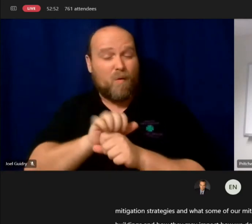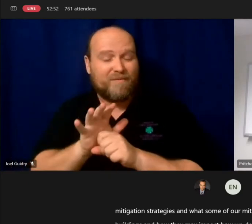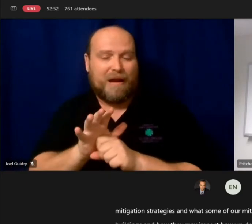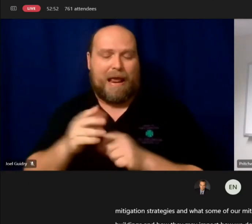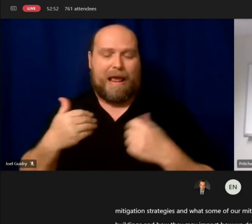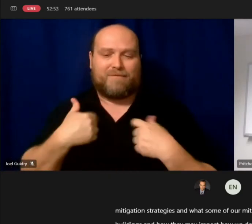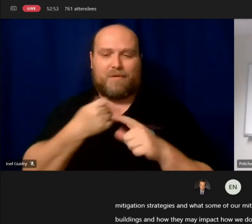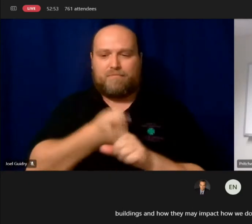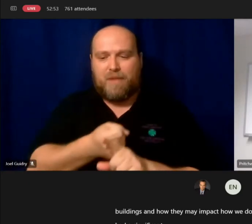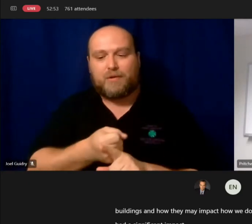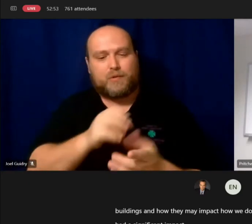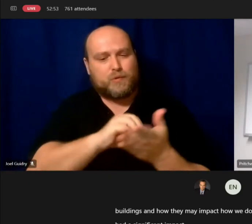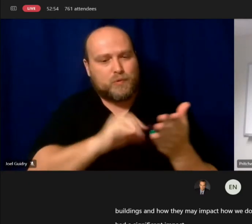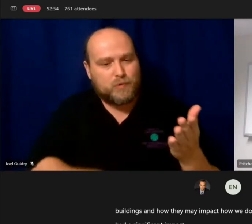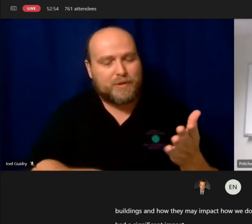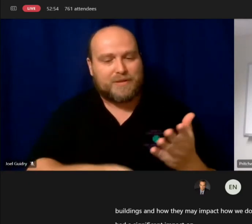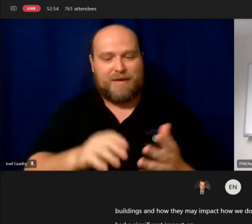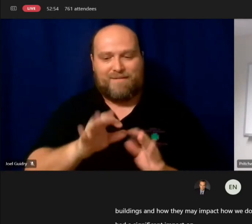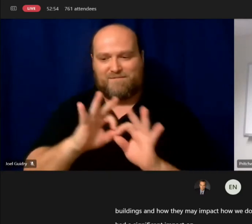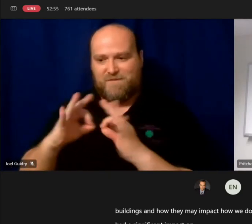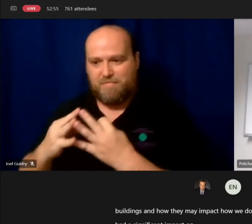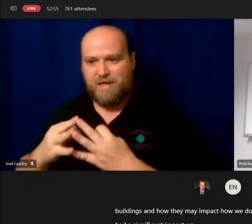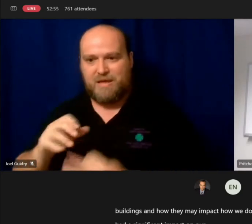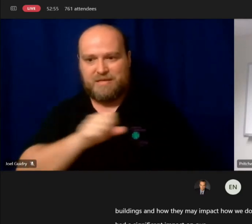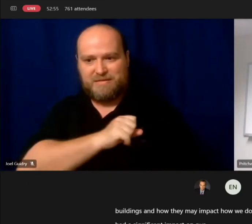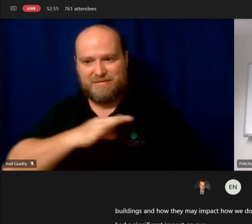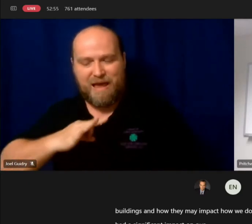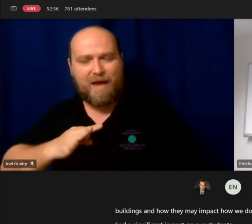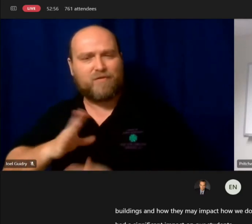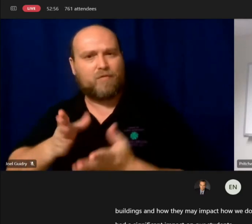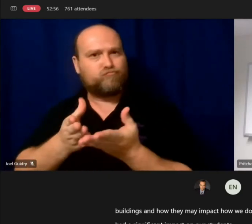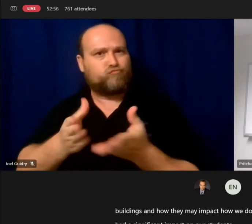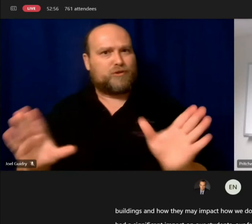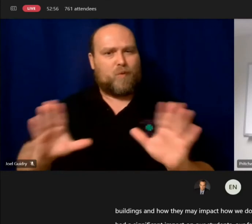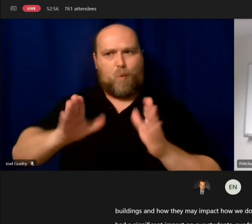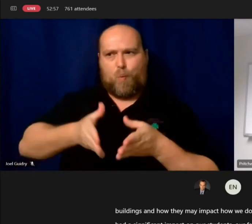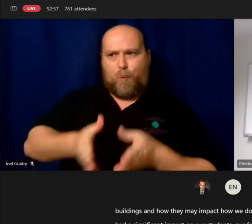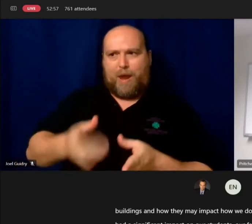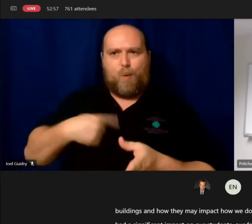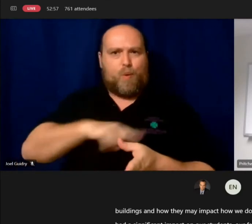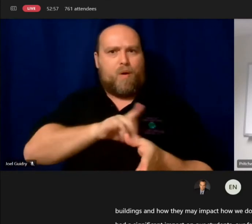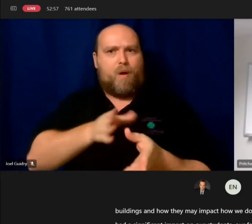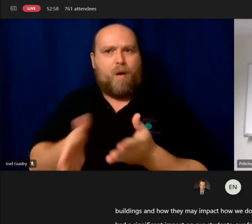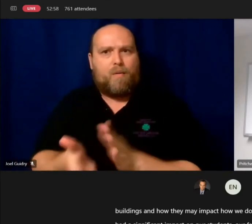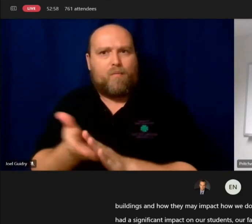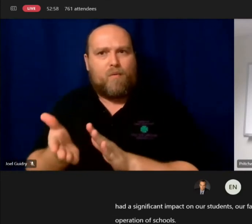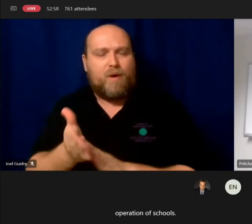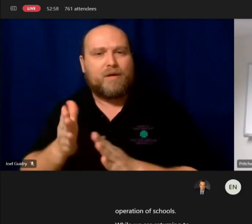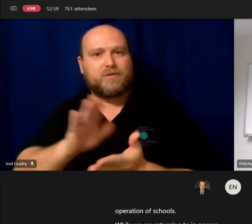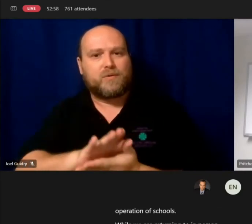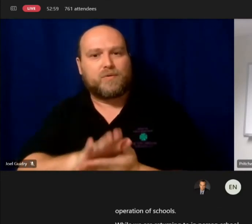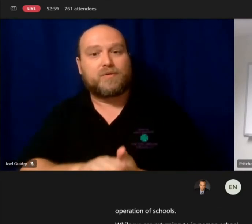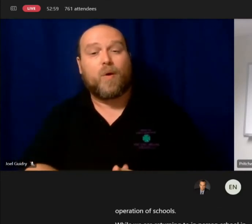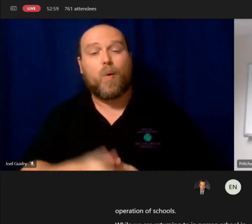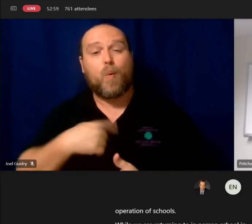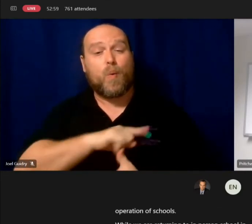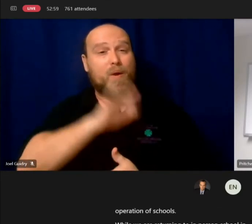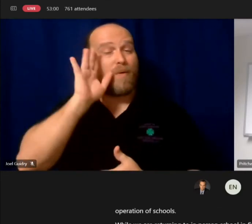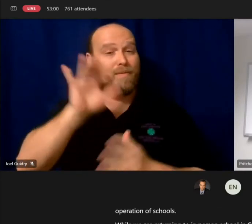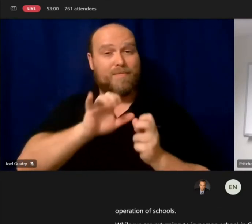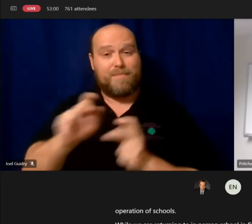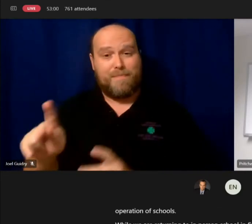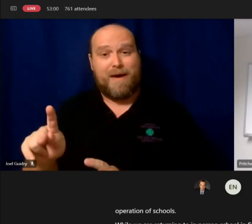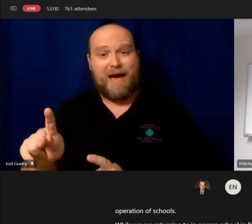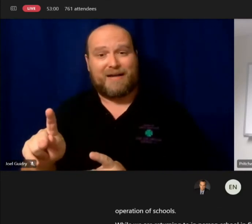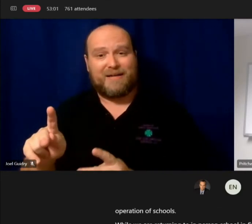staff, and our overall operation of schools. While we are returning to in-person school in 5 days, this year will be different